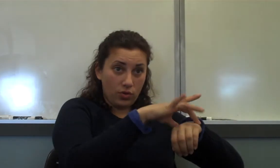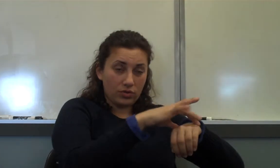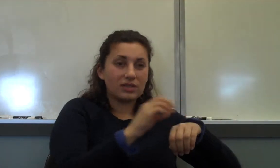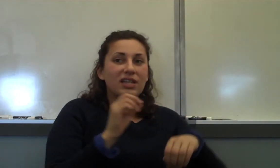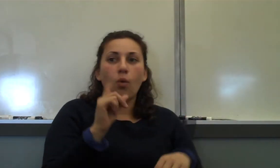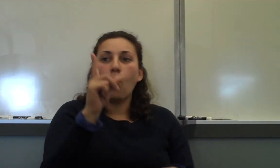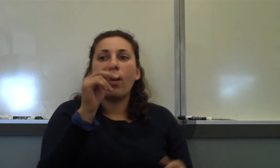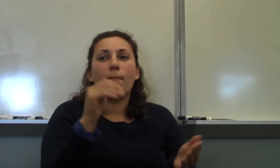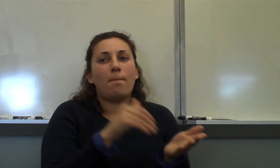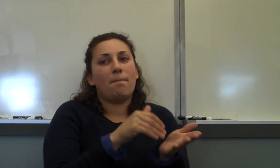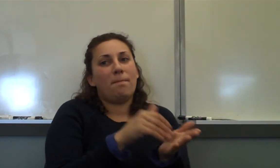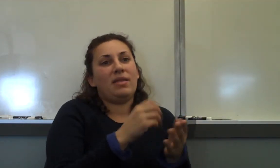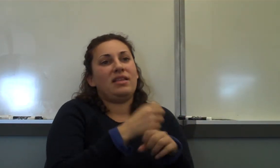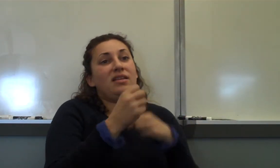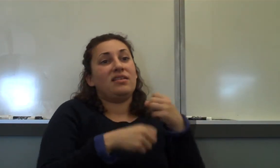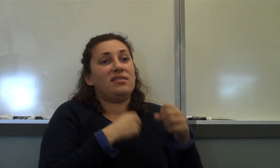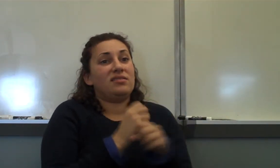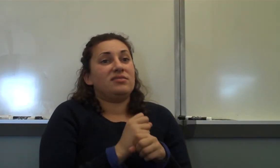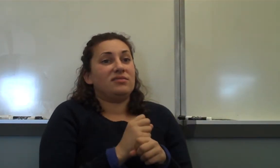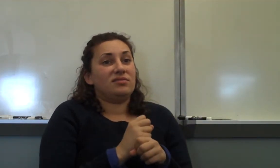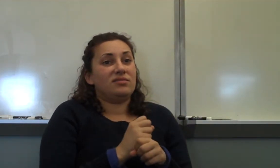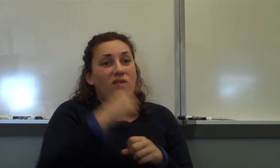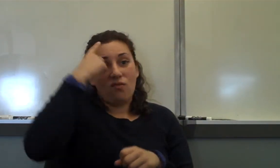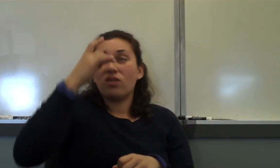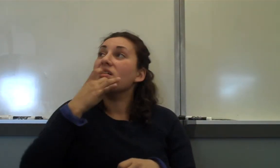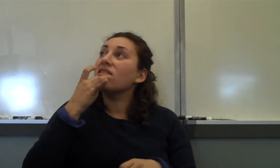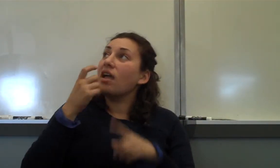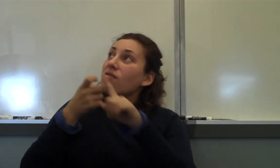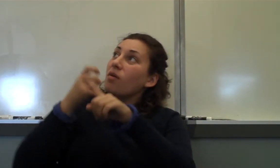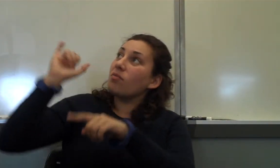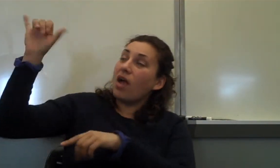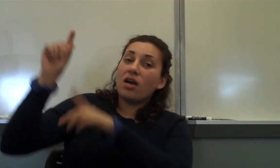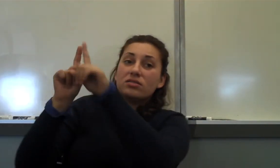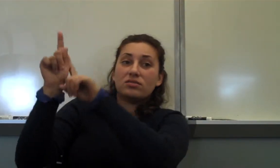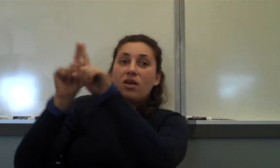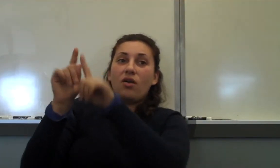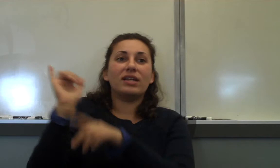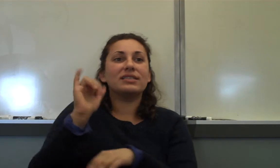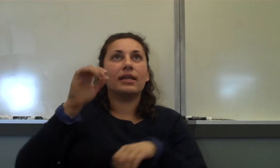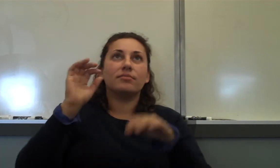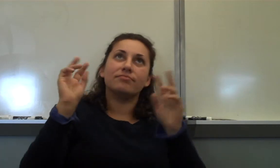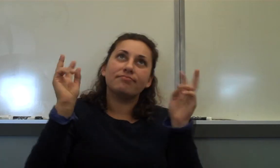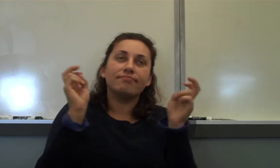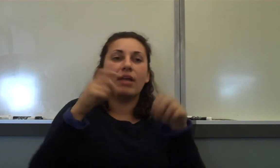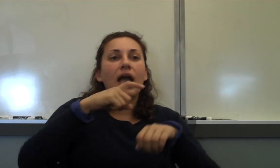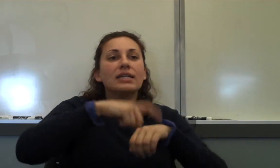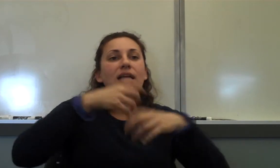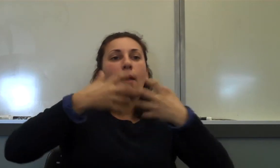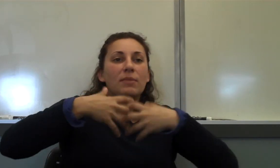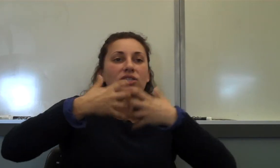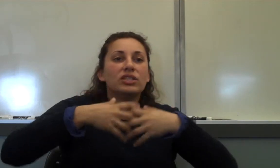are today. That sky is a time machine. We're looking back into time because of the distances involved.